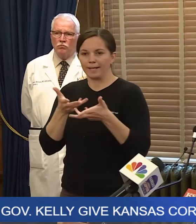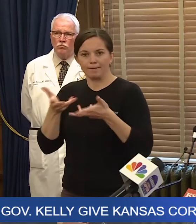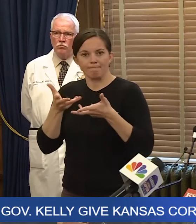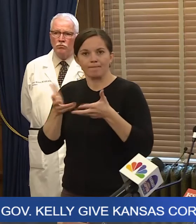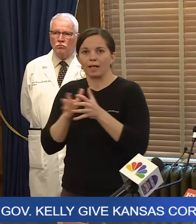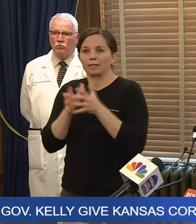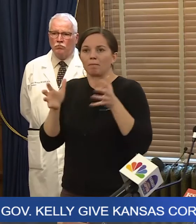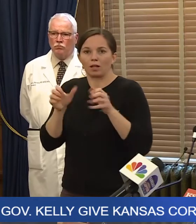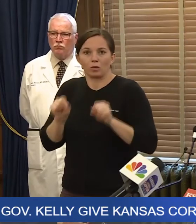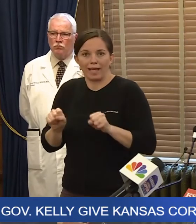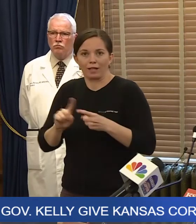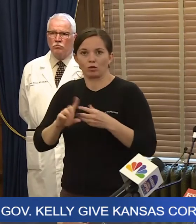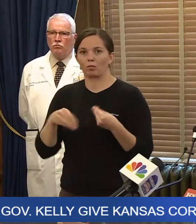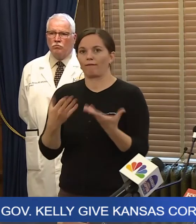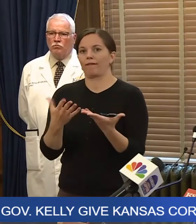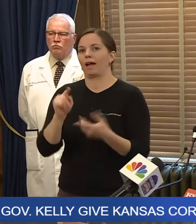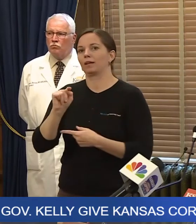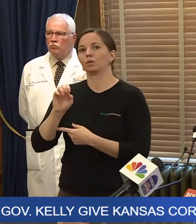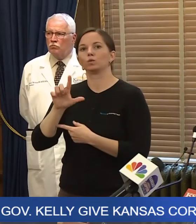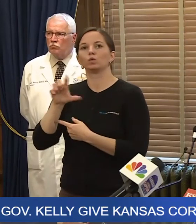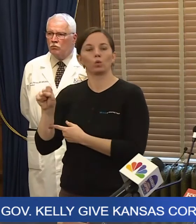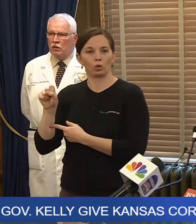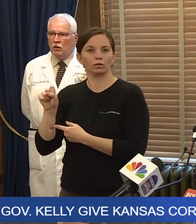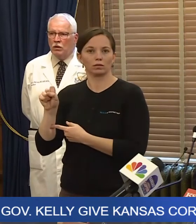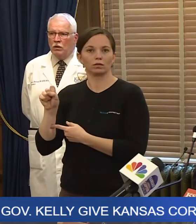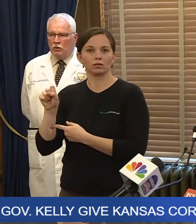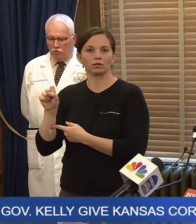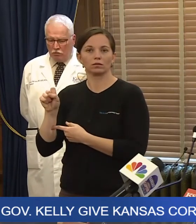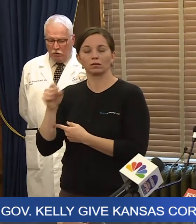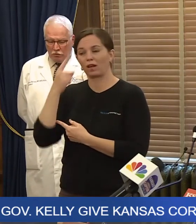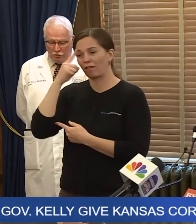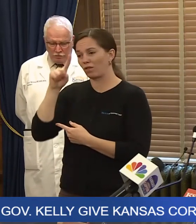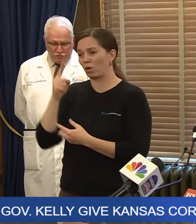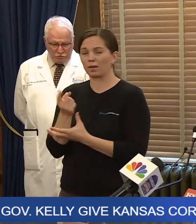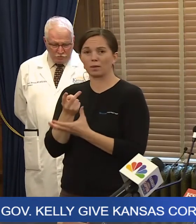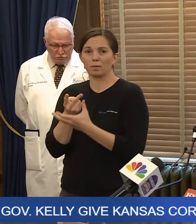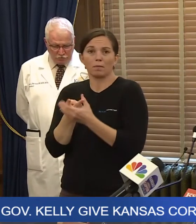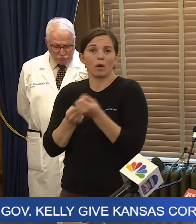them the tools they need to both